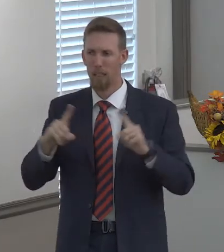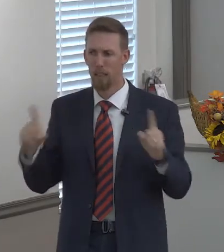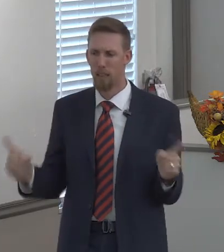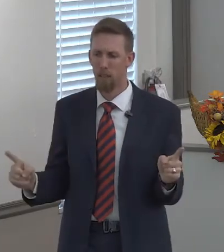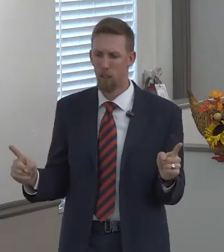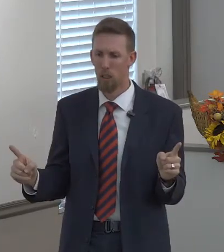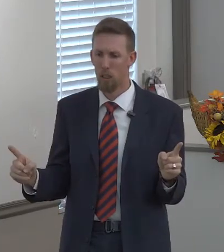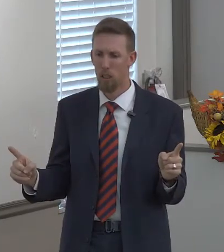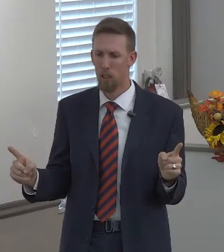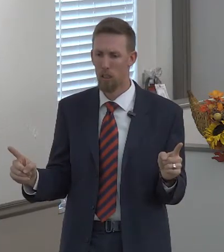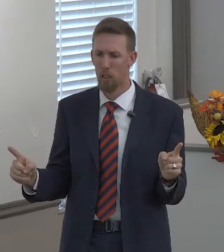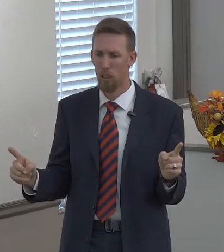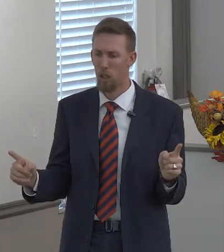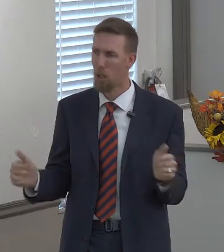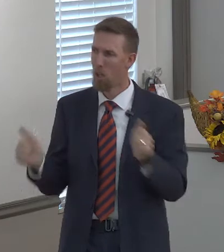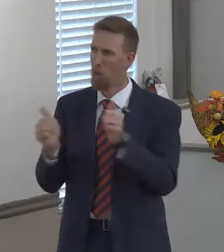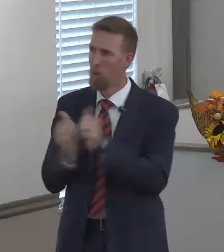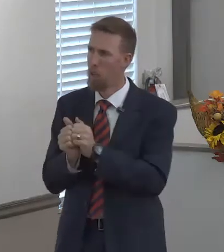call them good employees?